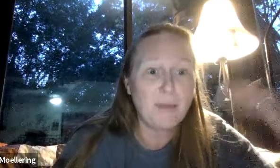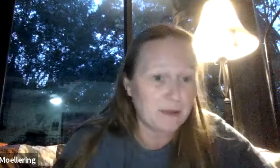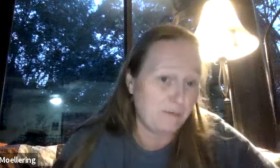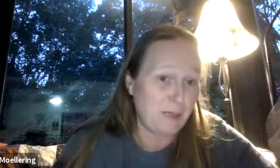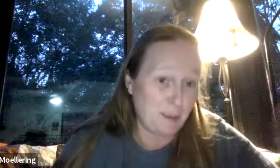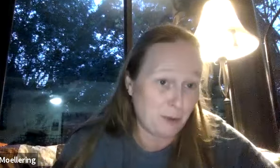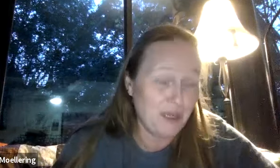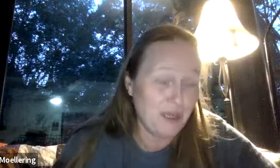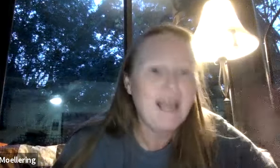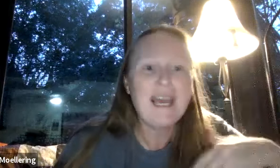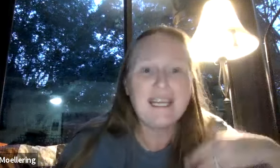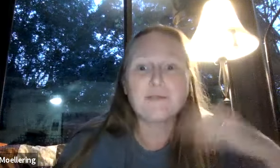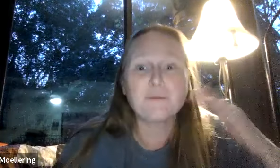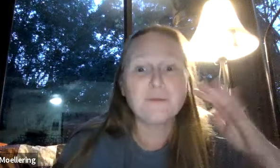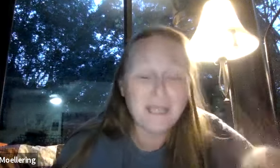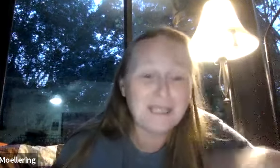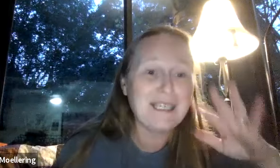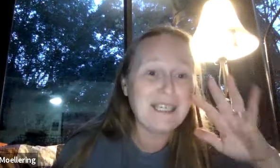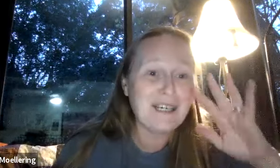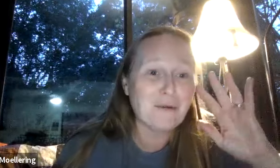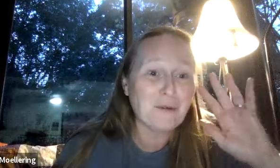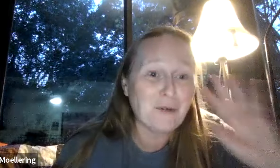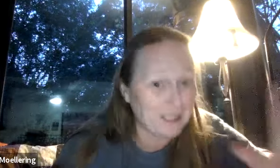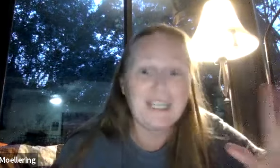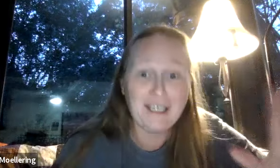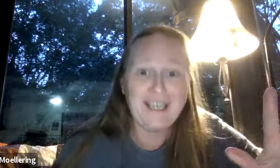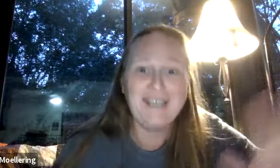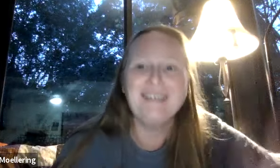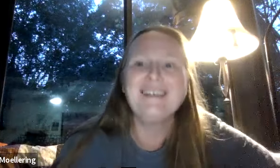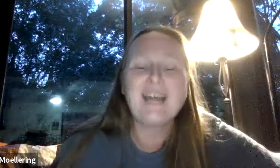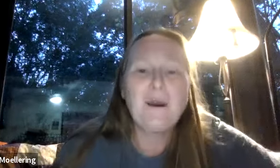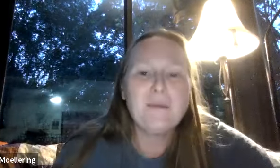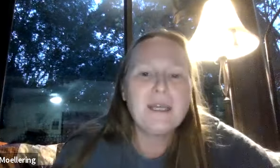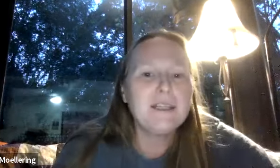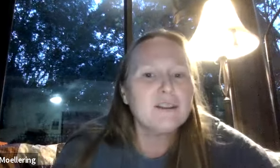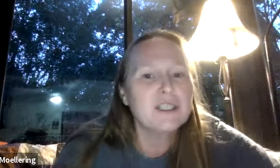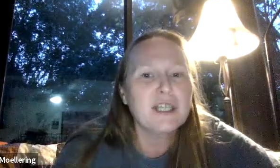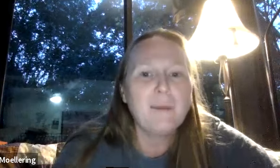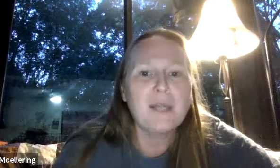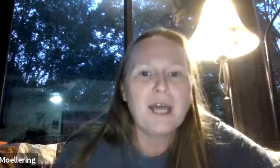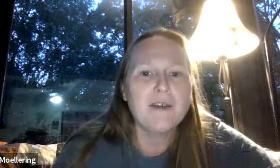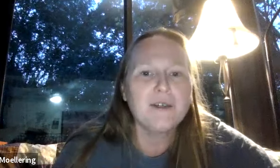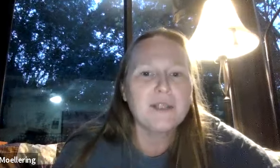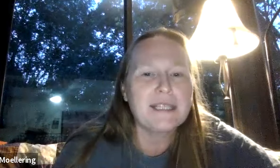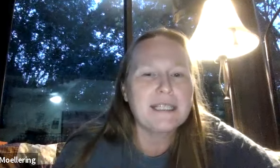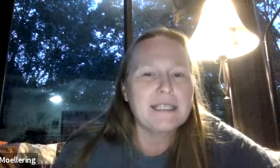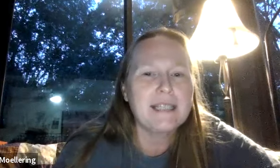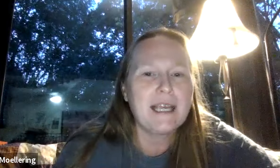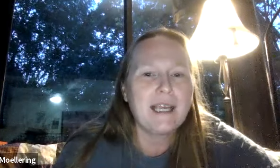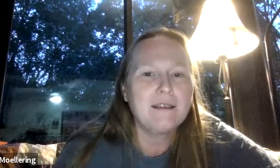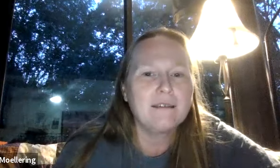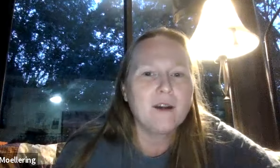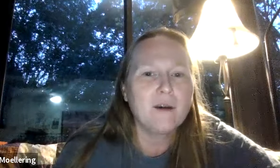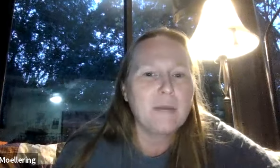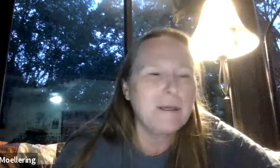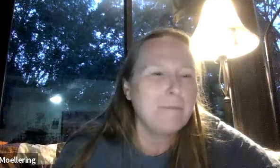about deaf people. And it's really, really good. And then there are just a couple of other lessons that are maybe a